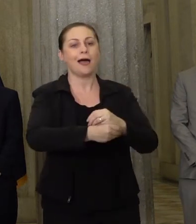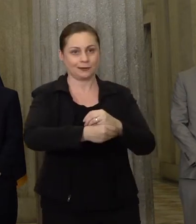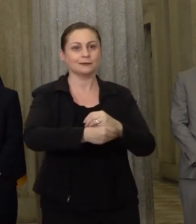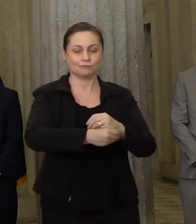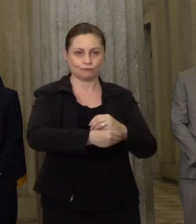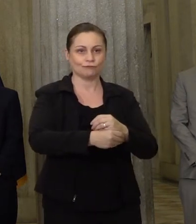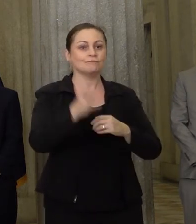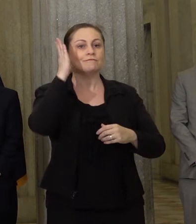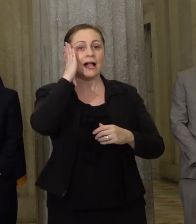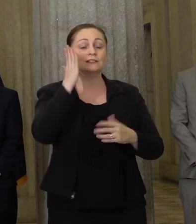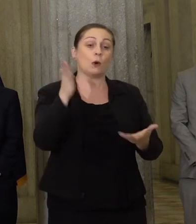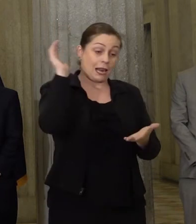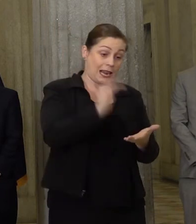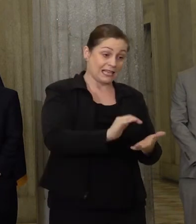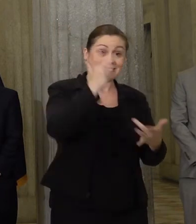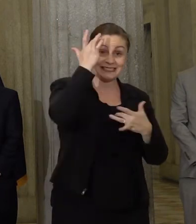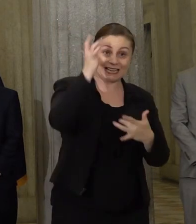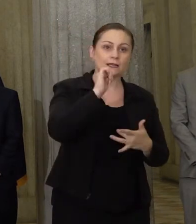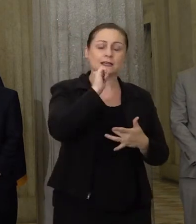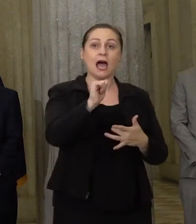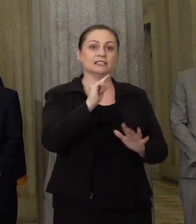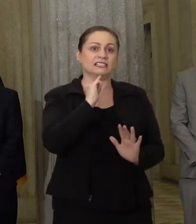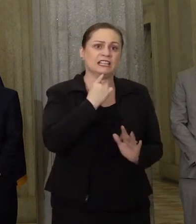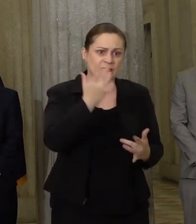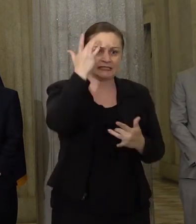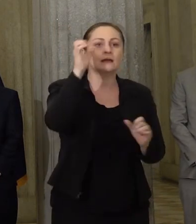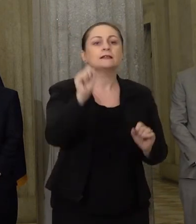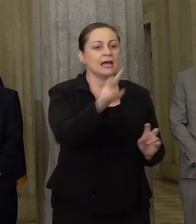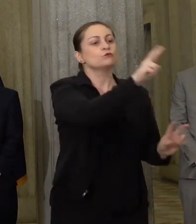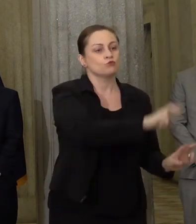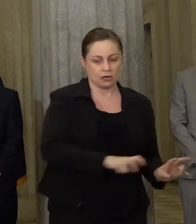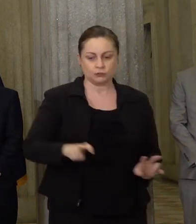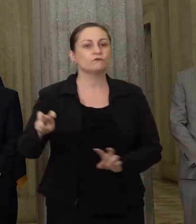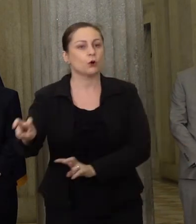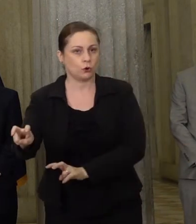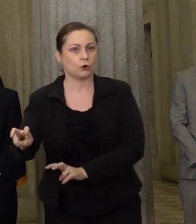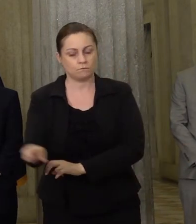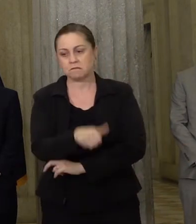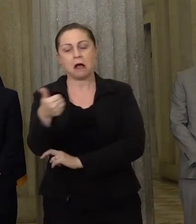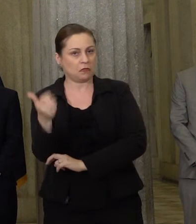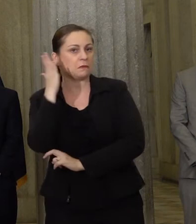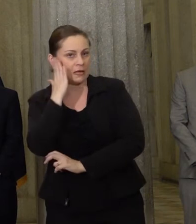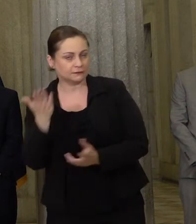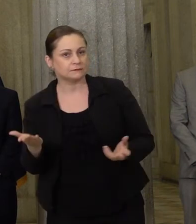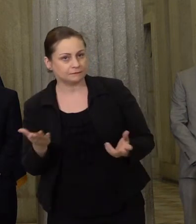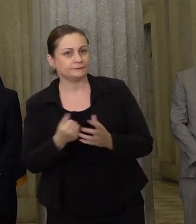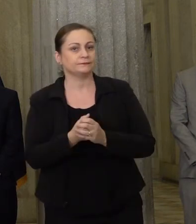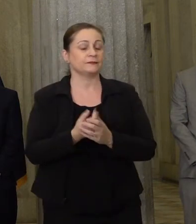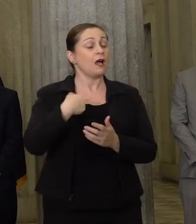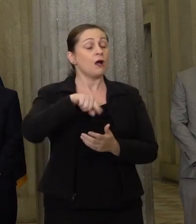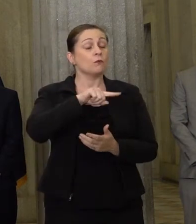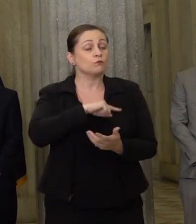less sick patients that need to come to the hospitals. And it's quite a logistic plan, and we're confident that that'll